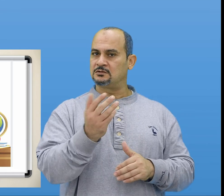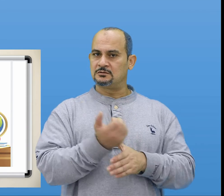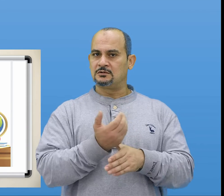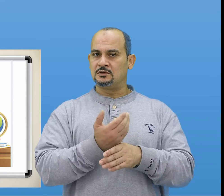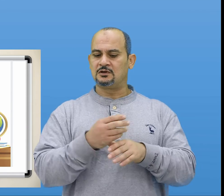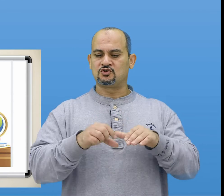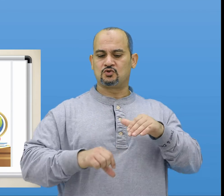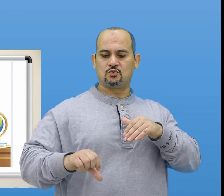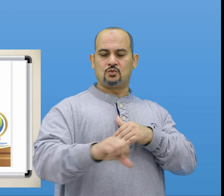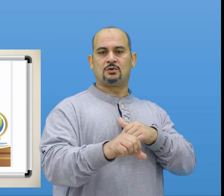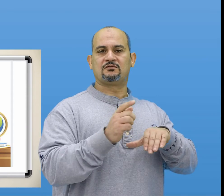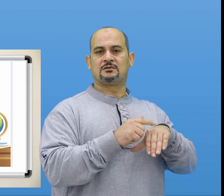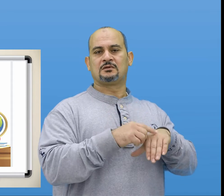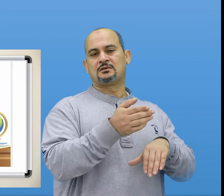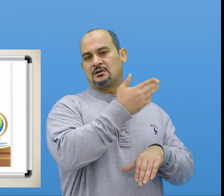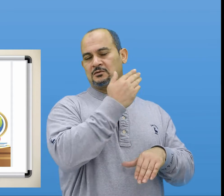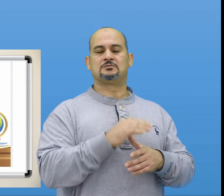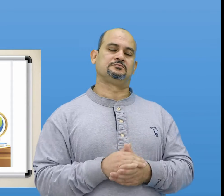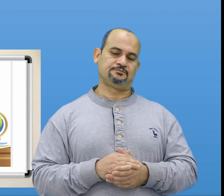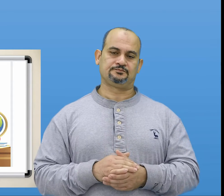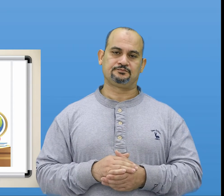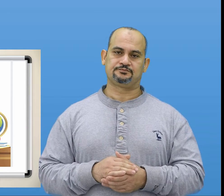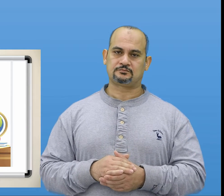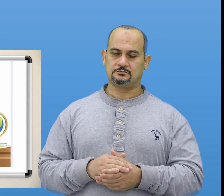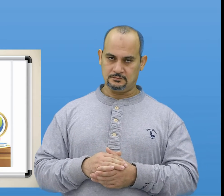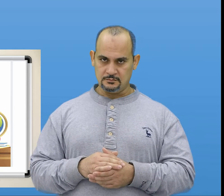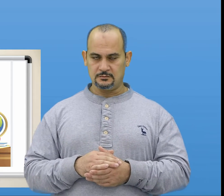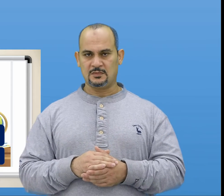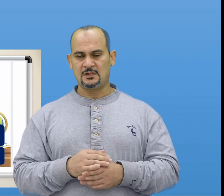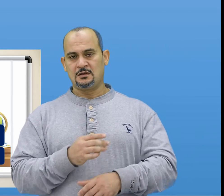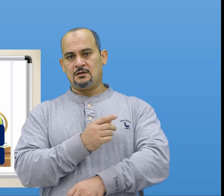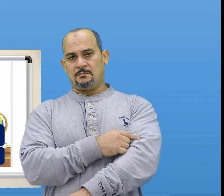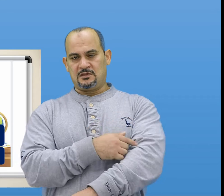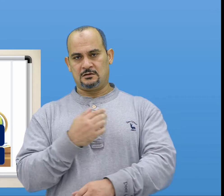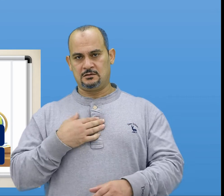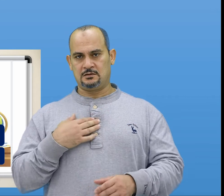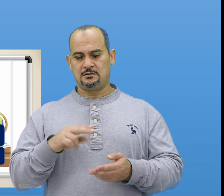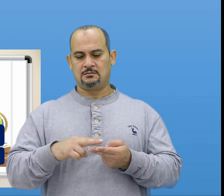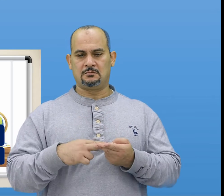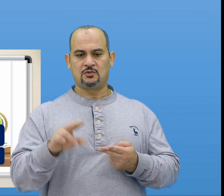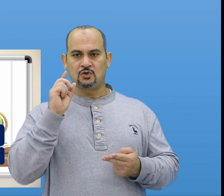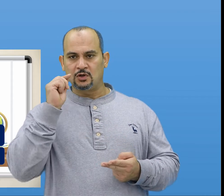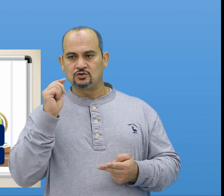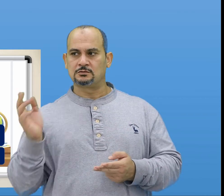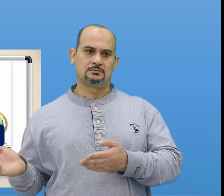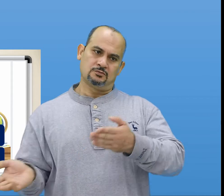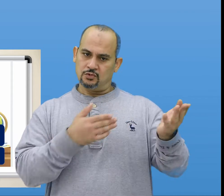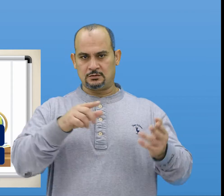another. So can you try to guess? So he's a nomad. It means a member of a people having